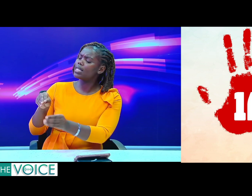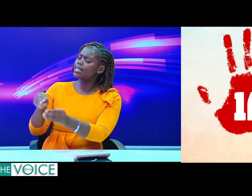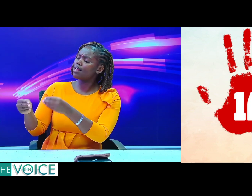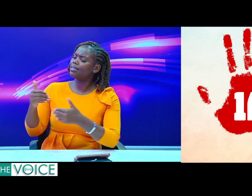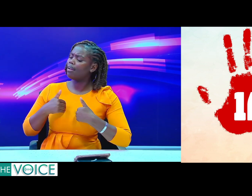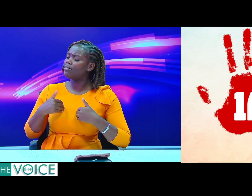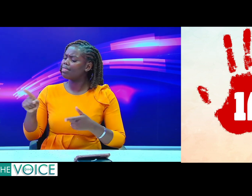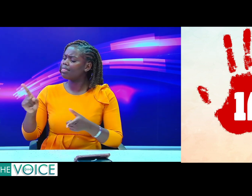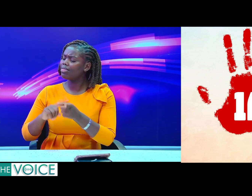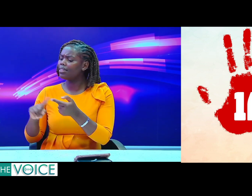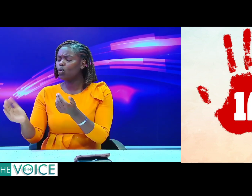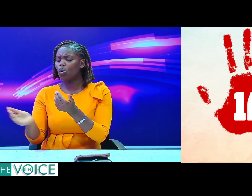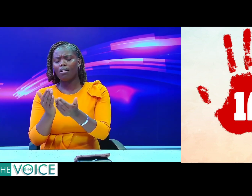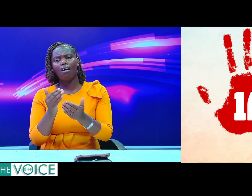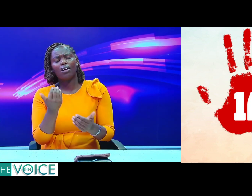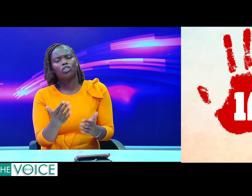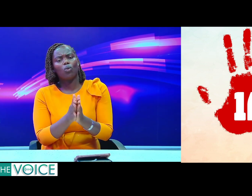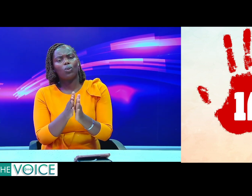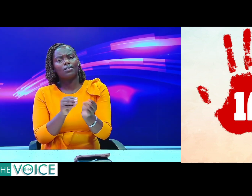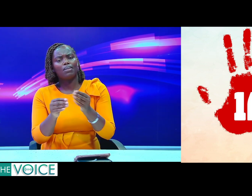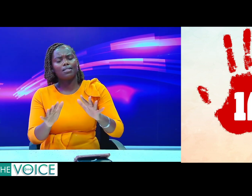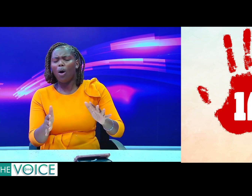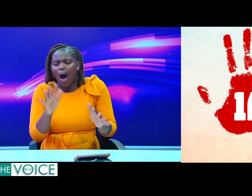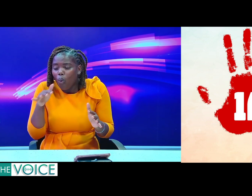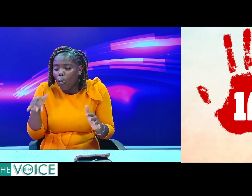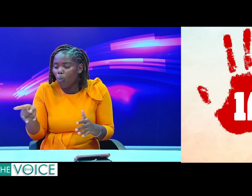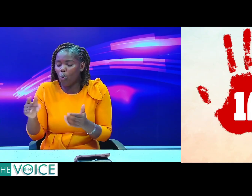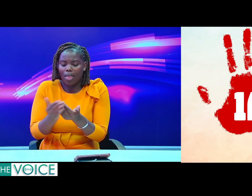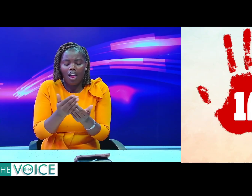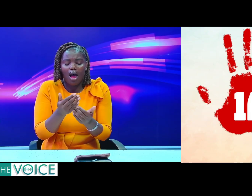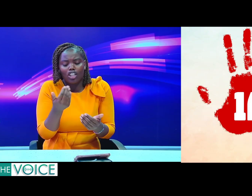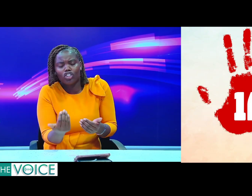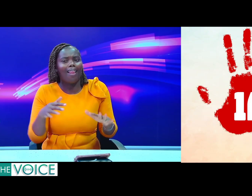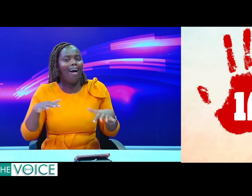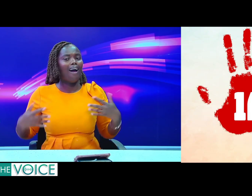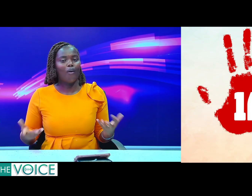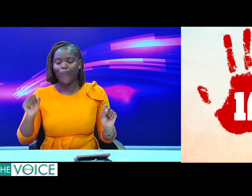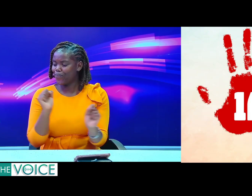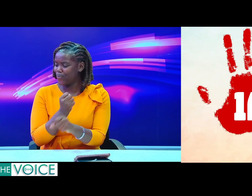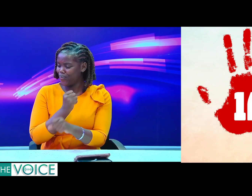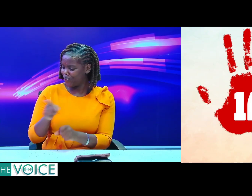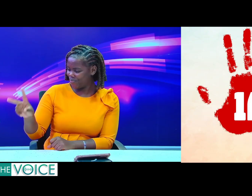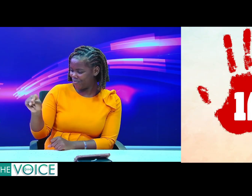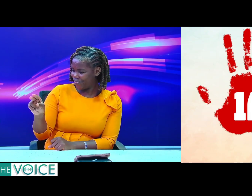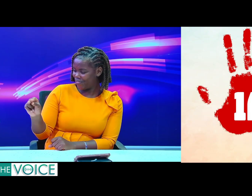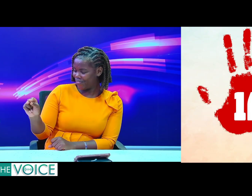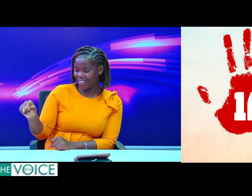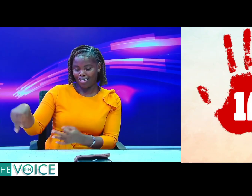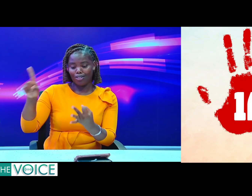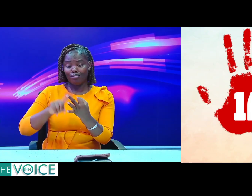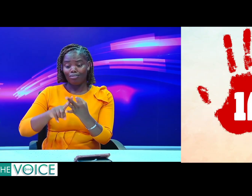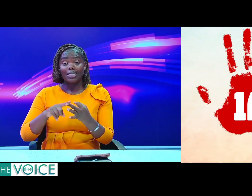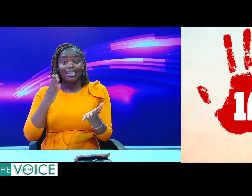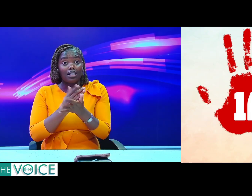they're saying when you give birth, some babies are even taken away because they're saying that you are not able to take care of this baby because how are you able to take care of a child, yet you